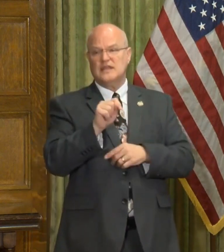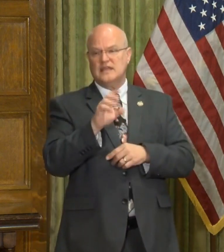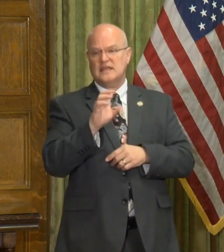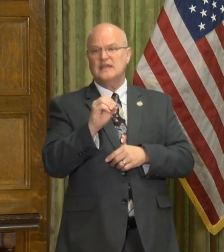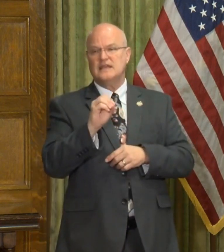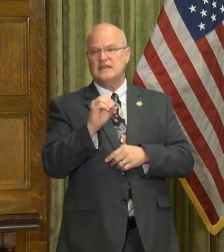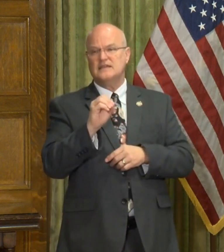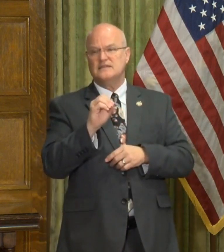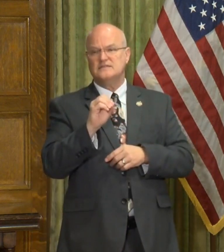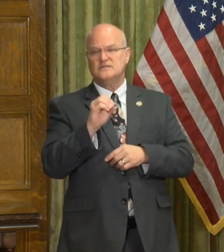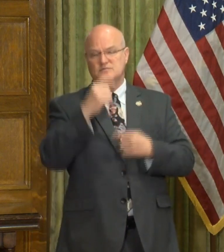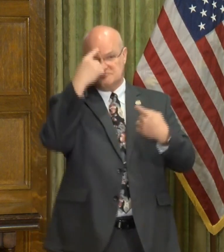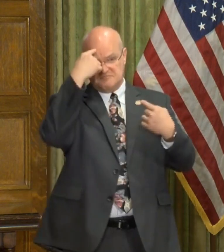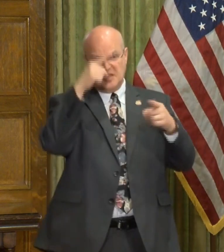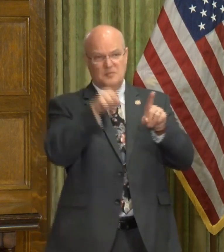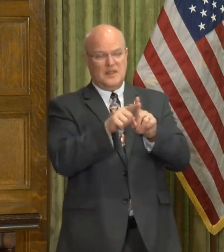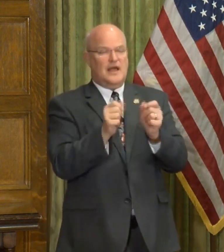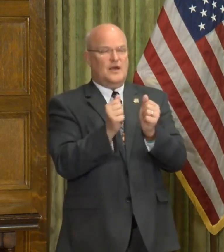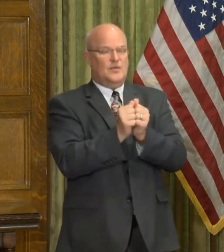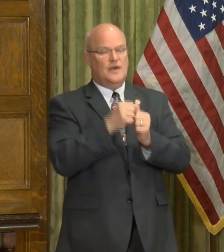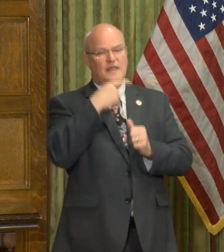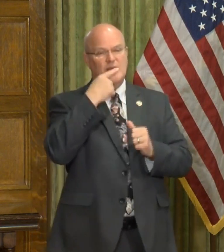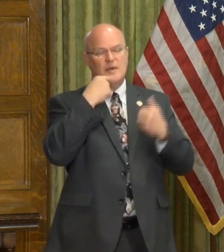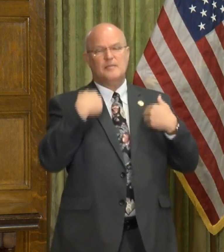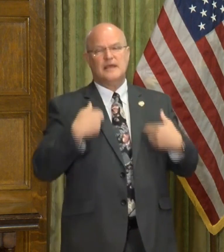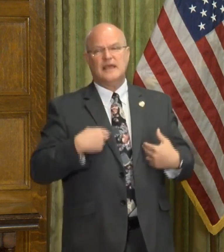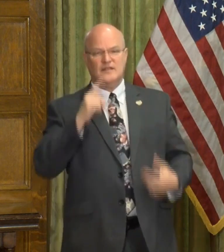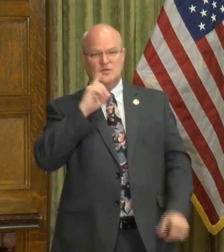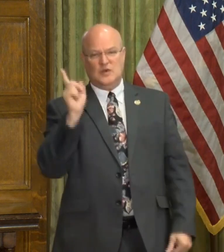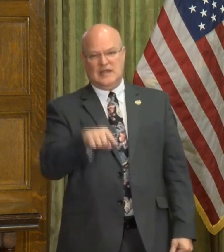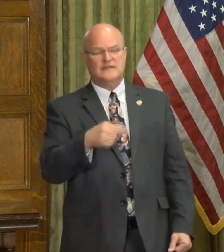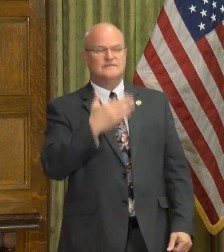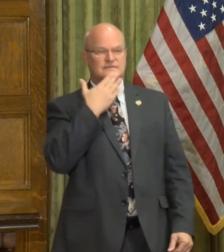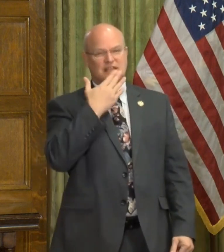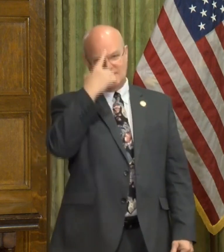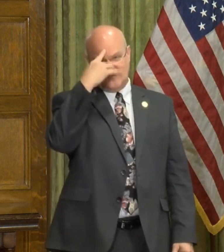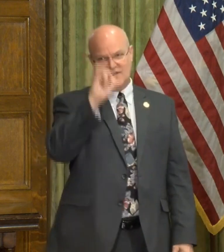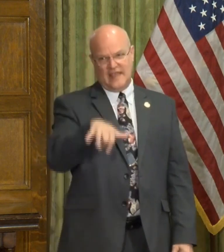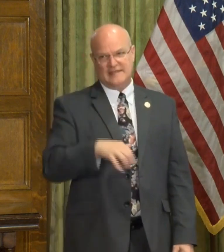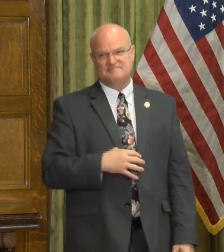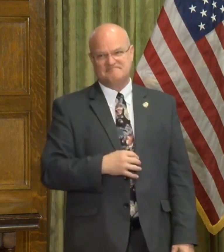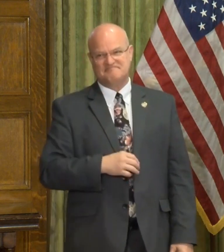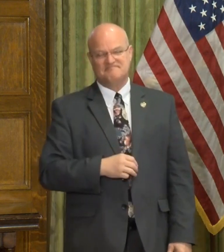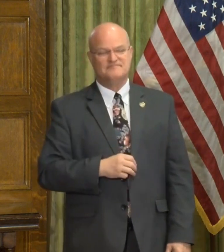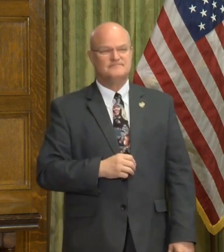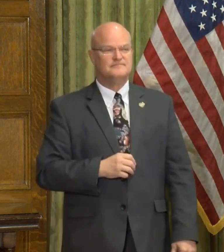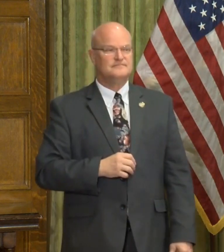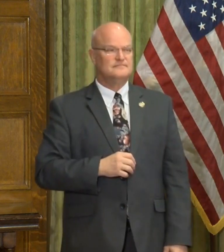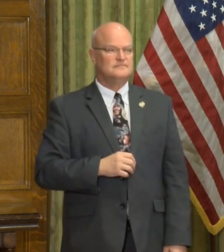agreed to comply with the public health directives, and we're grateful for that.